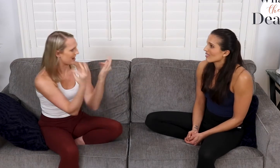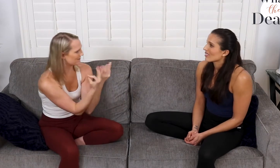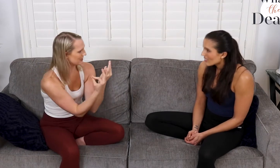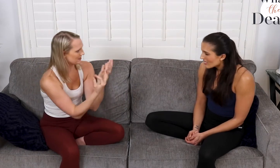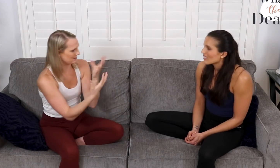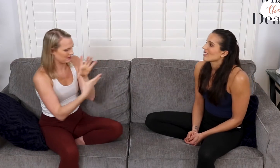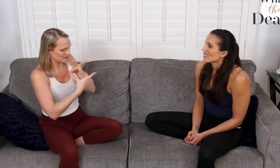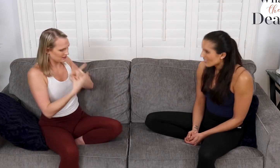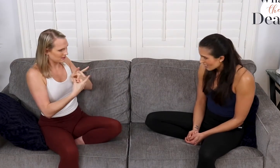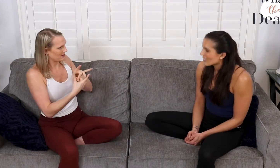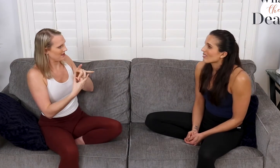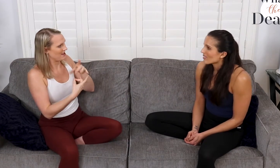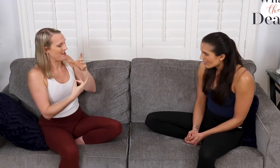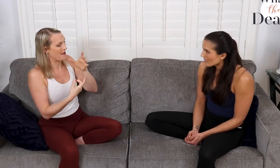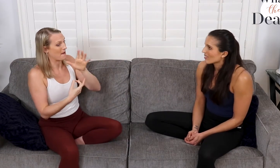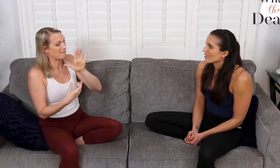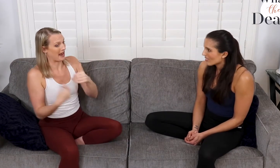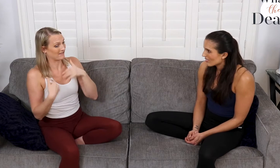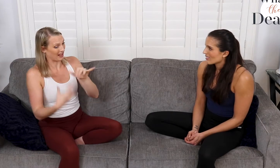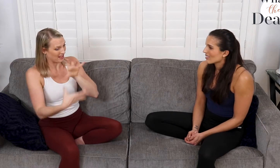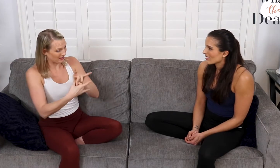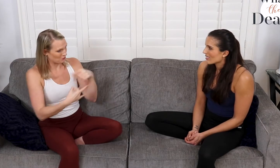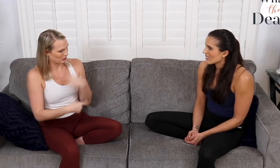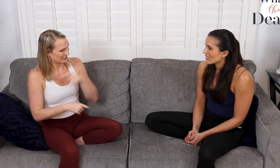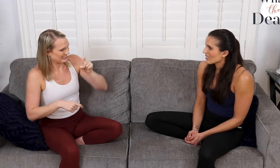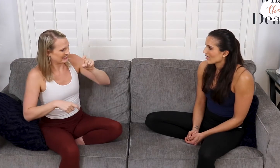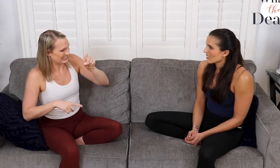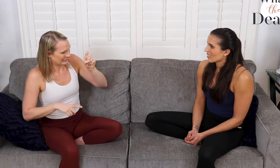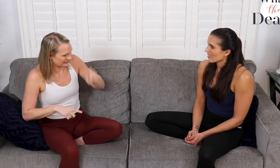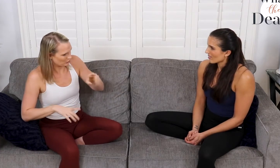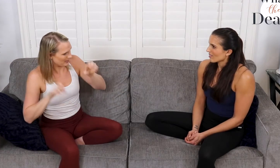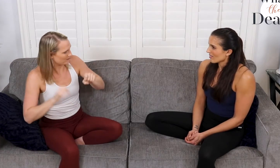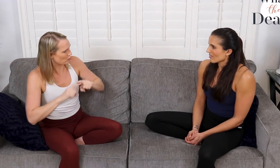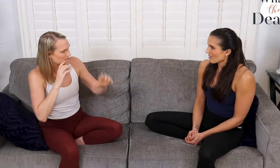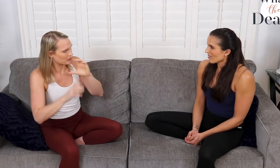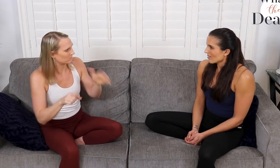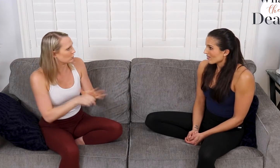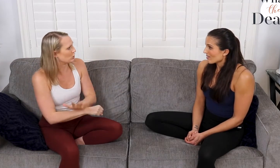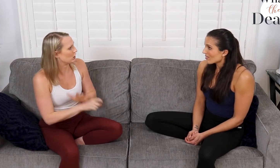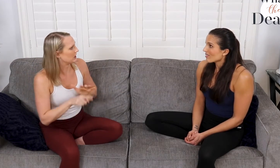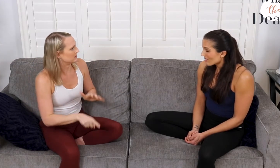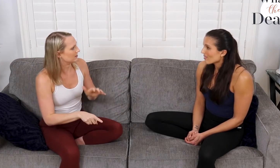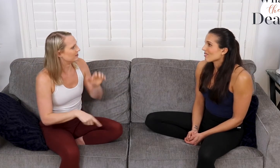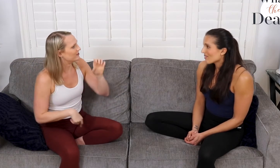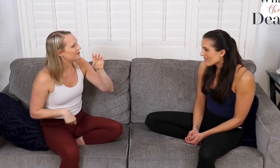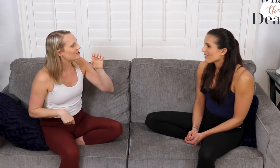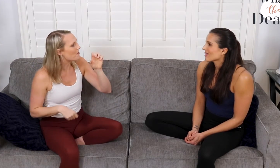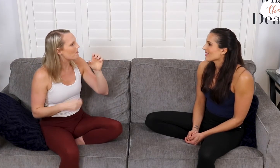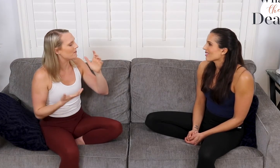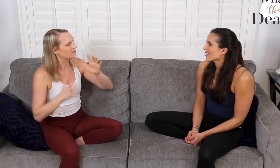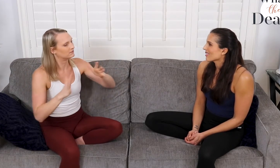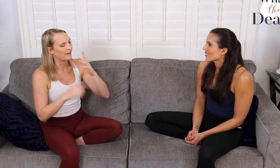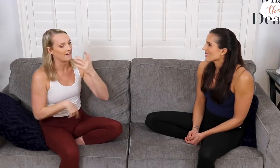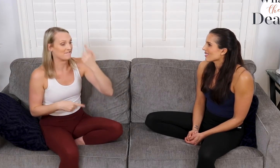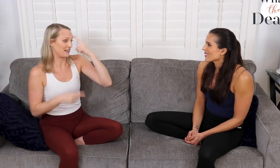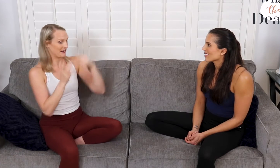and navigate life just like you guys. Yeah. Every day we go